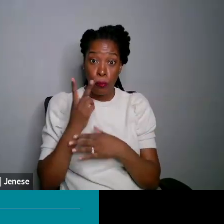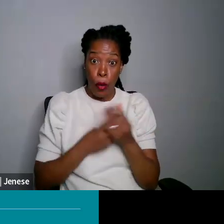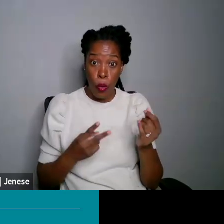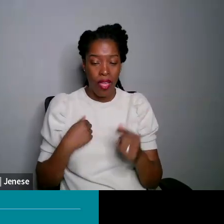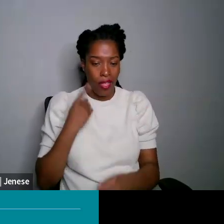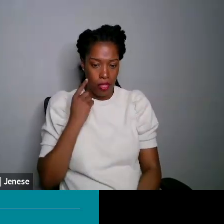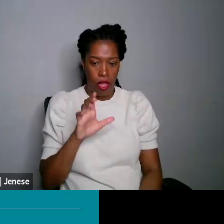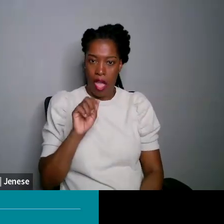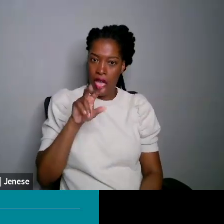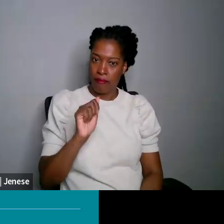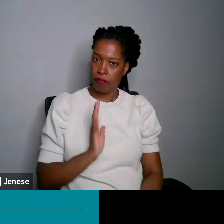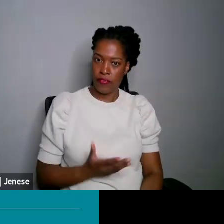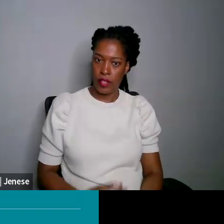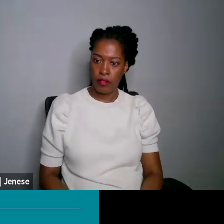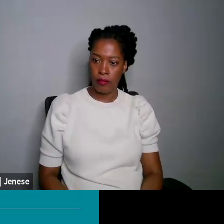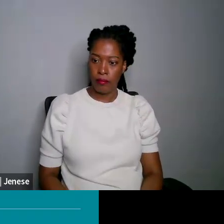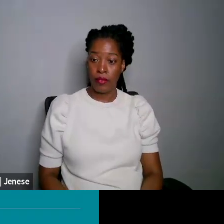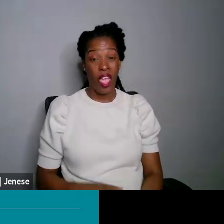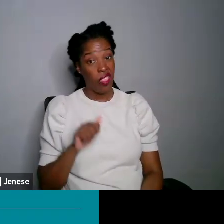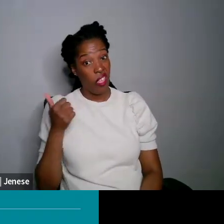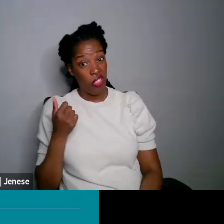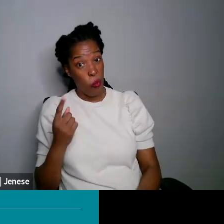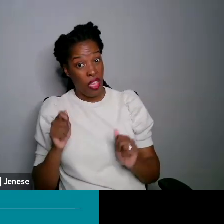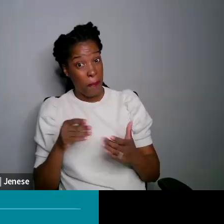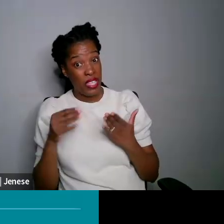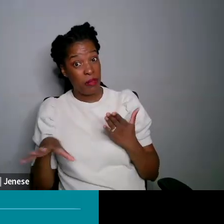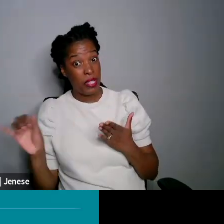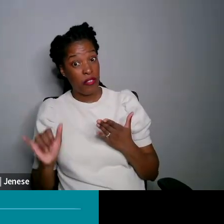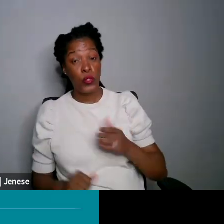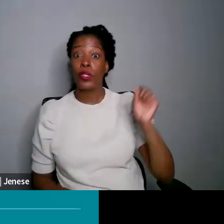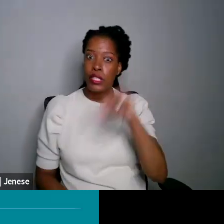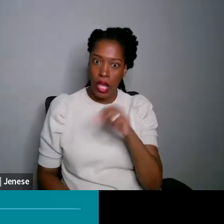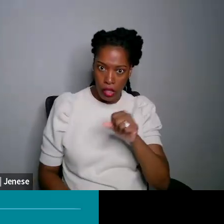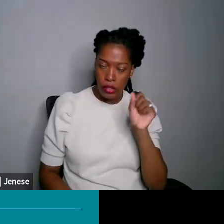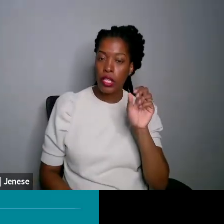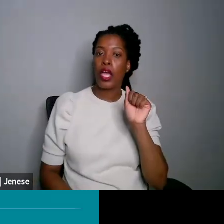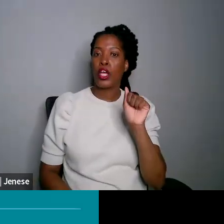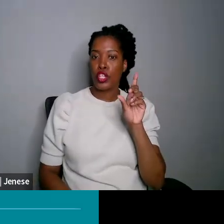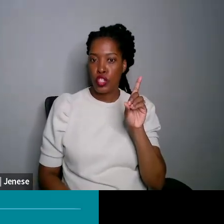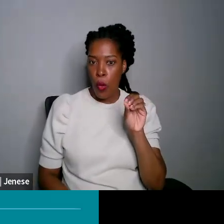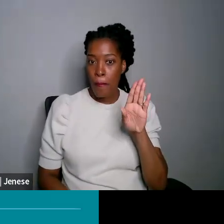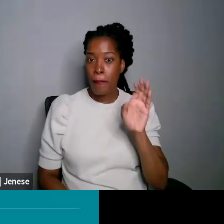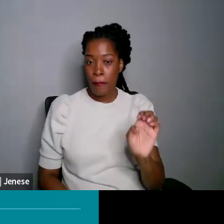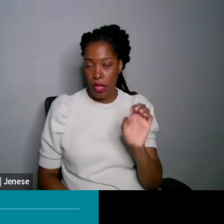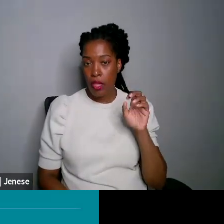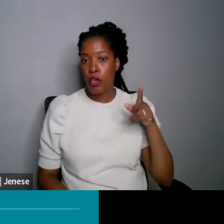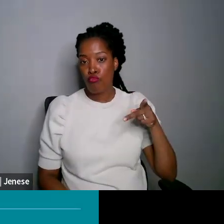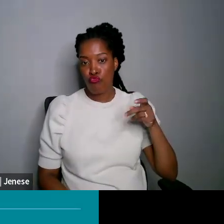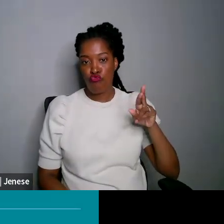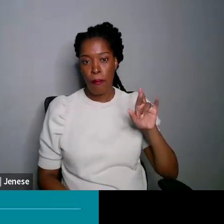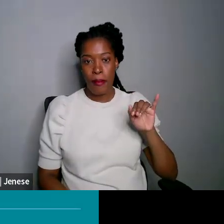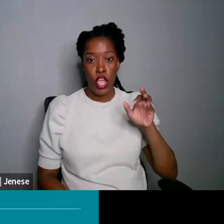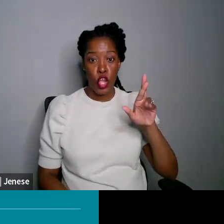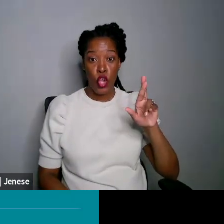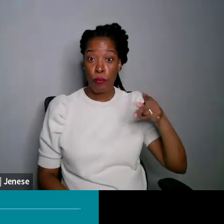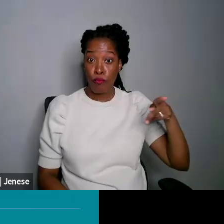great. And you said the other one can be a bit spendy as well. So Yes, sounds like Canva's some Premiere other Pro better is option. quite